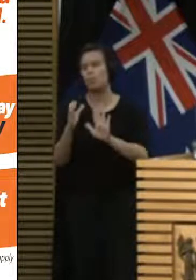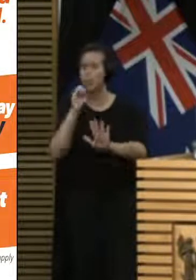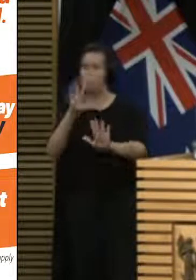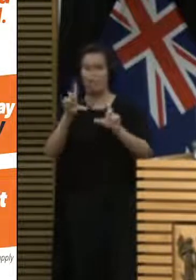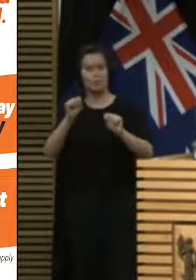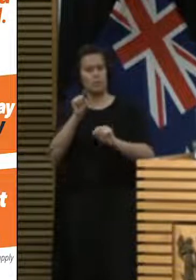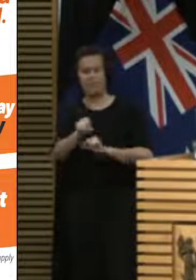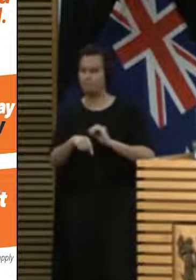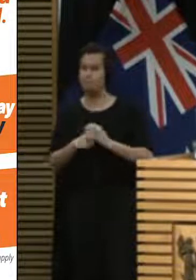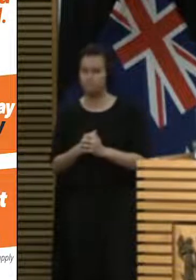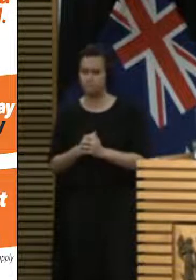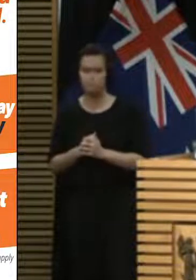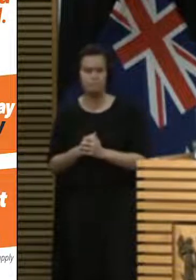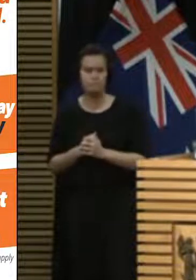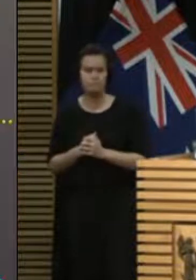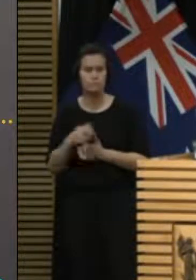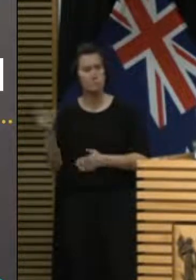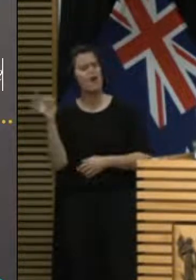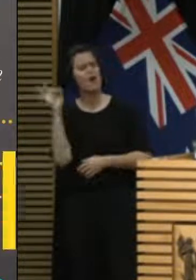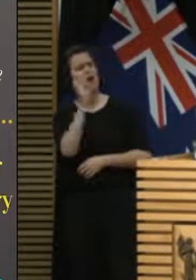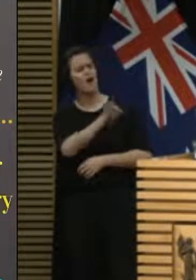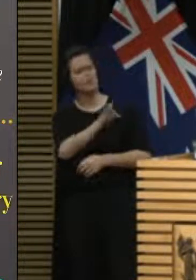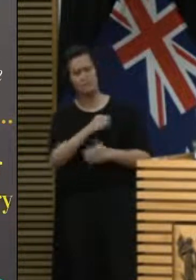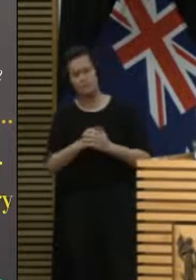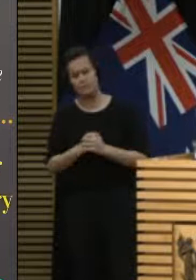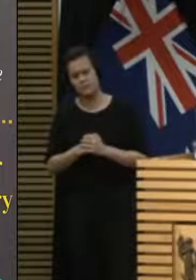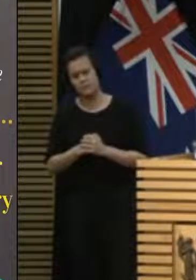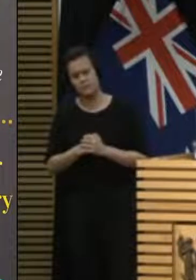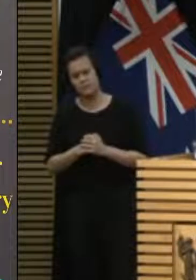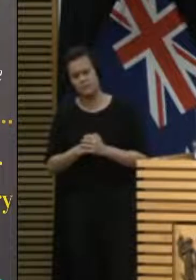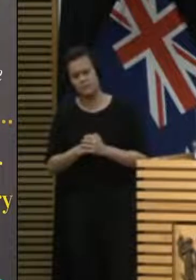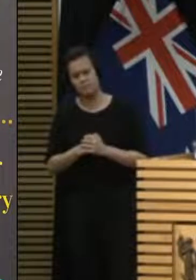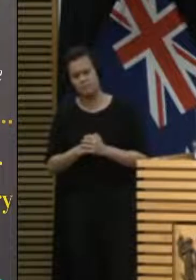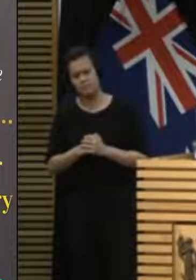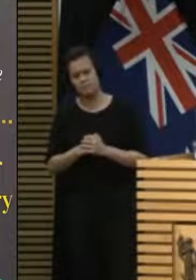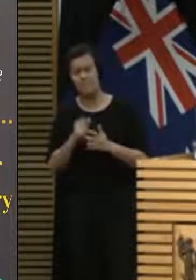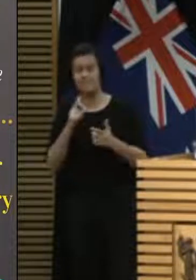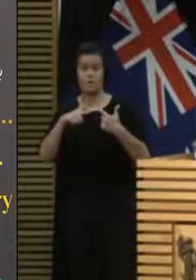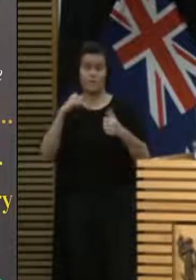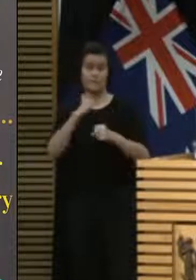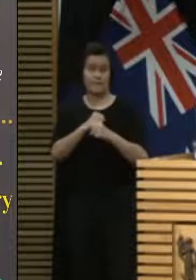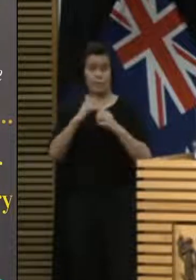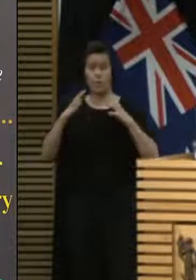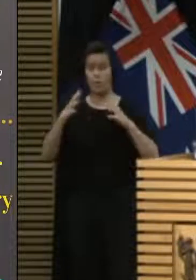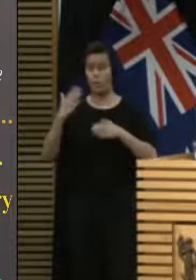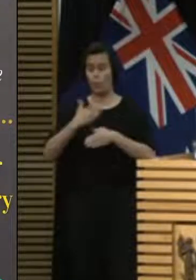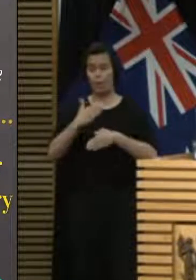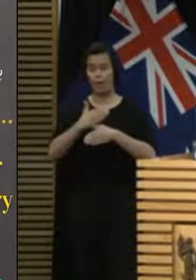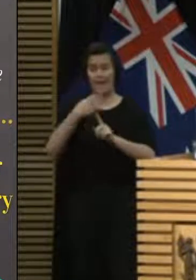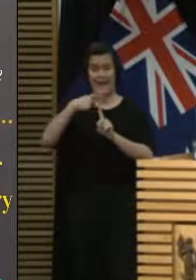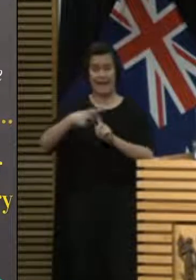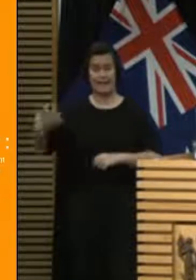to you, Jenna, and then I'll come to you, Barry. What about the flip side of that, particularly with the likes of WINS? Will you